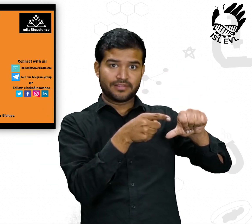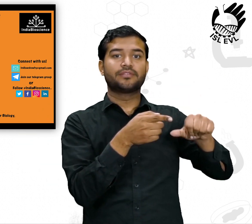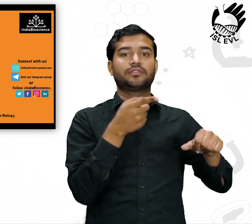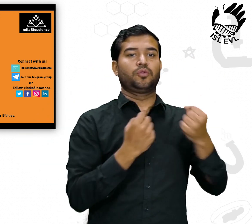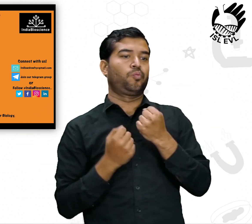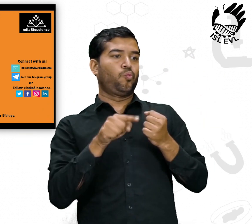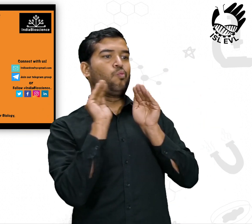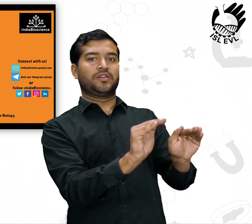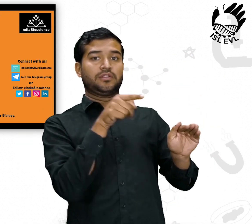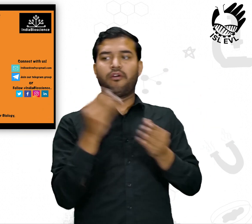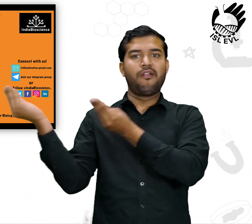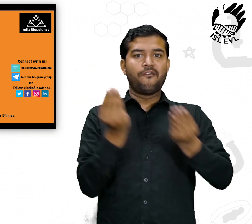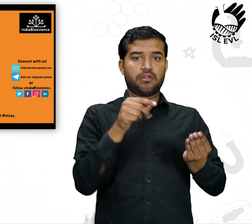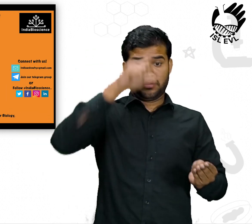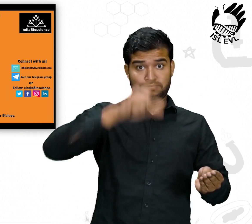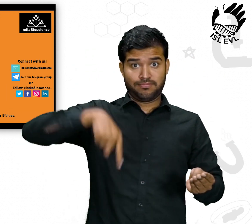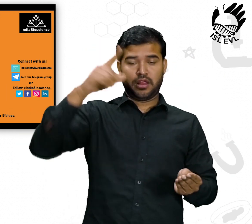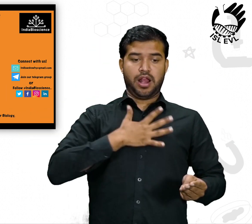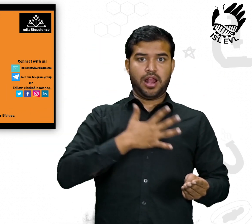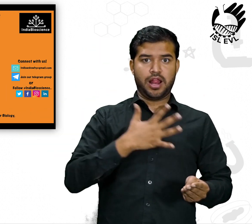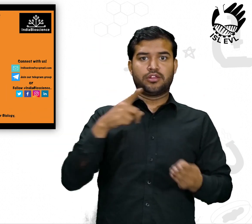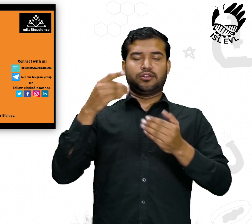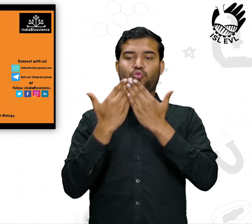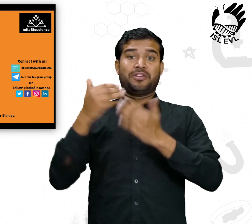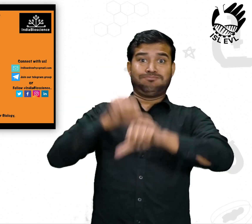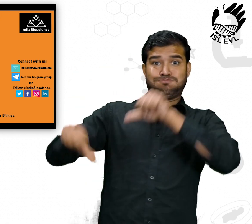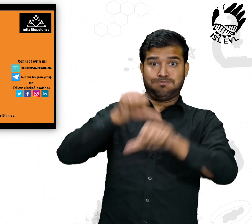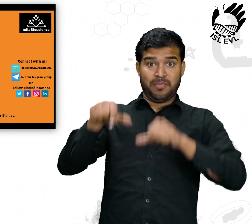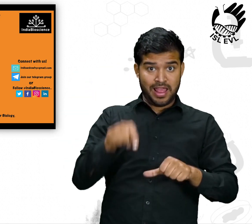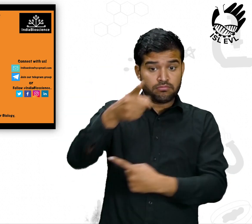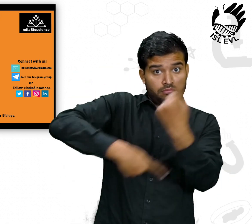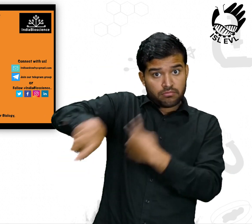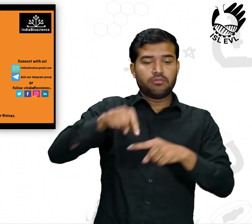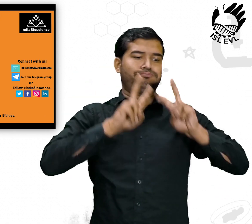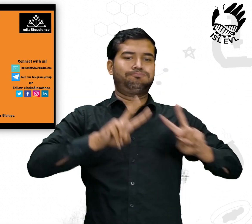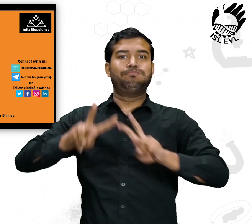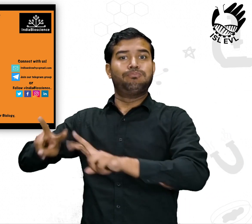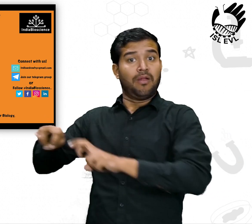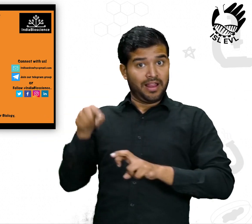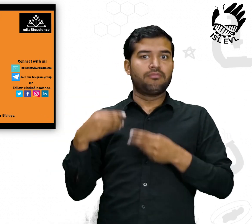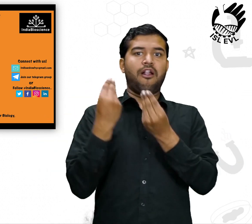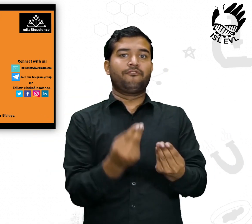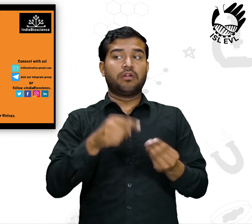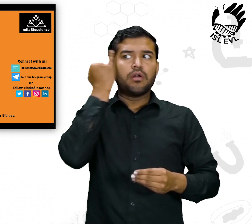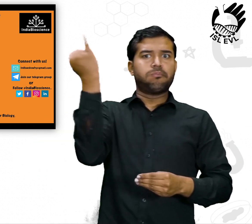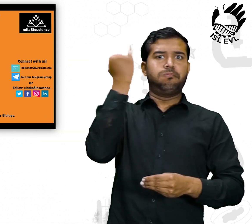podcast supported by India Bioscience. where we do the research for you to get smarter. Join us as